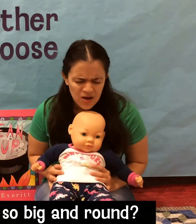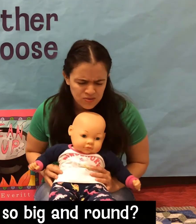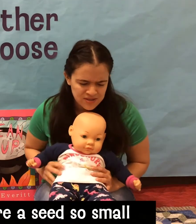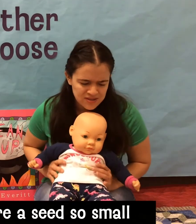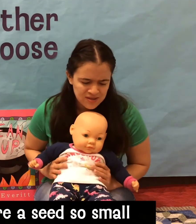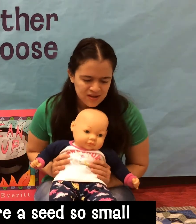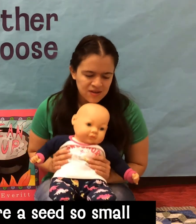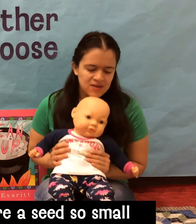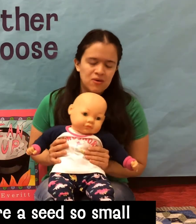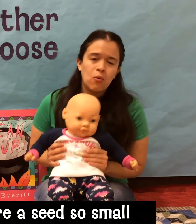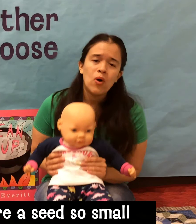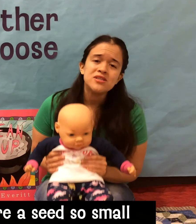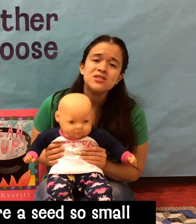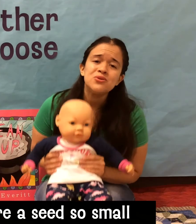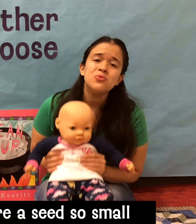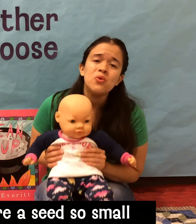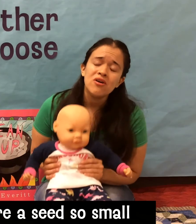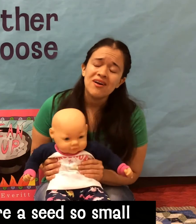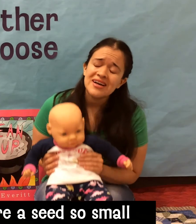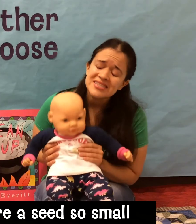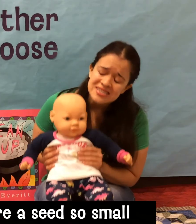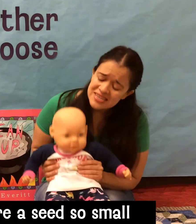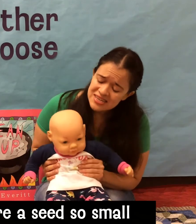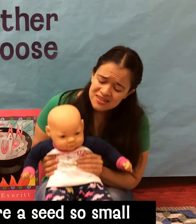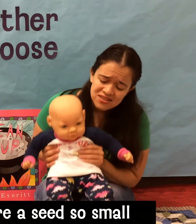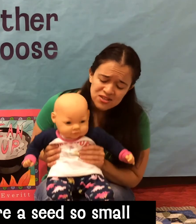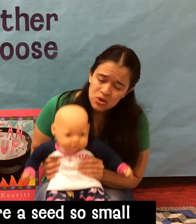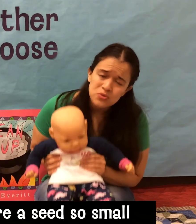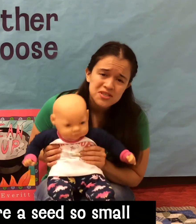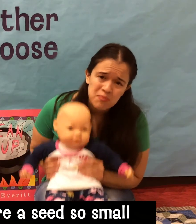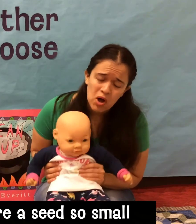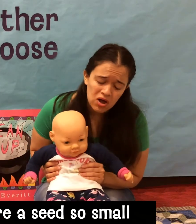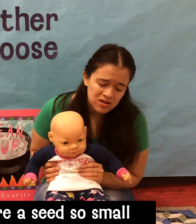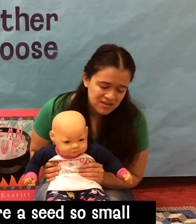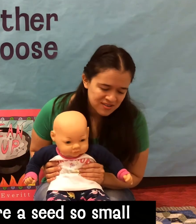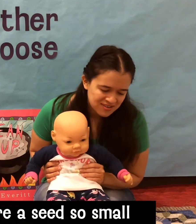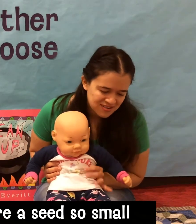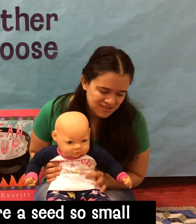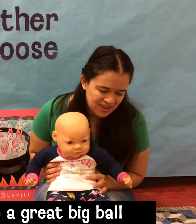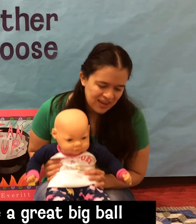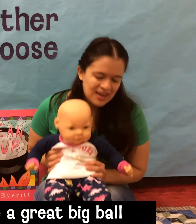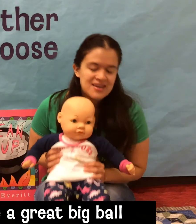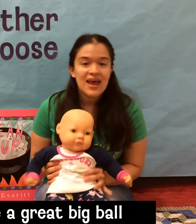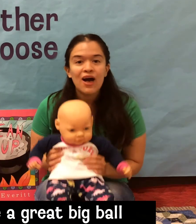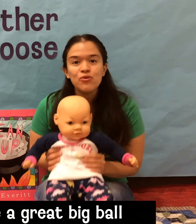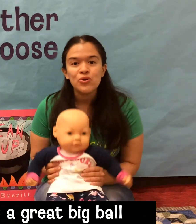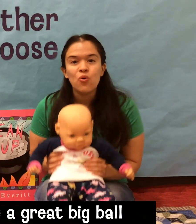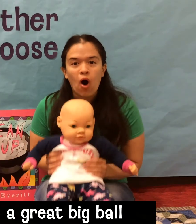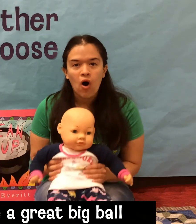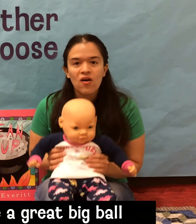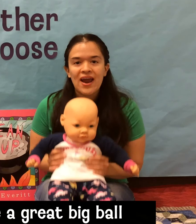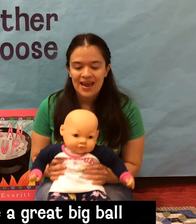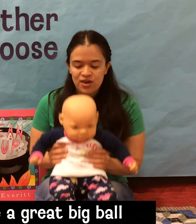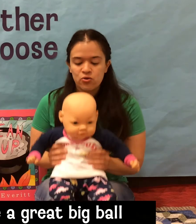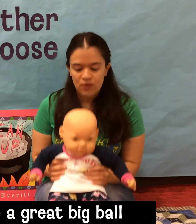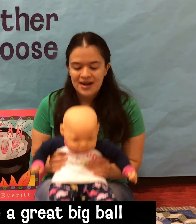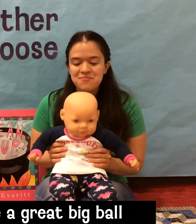round? Once you were a seed so small, now you are a great